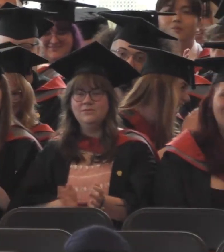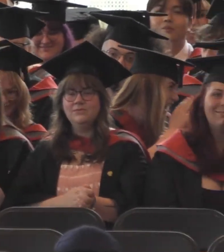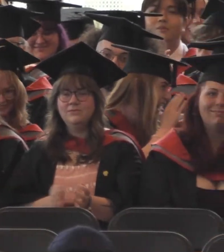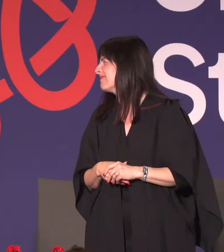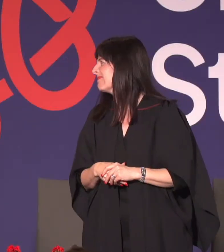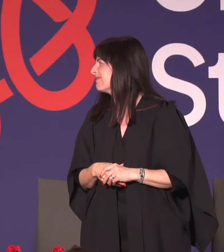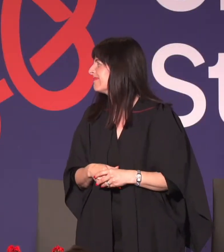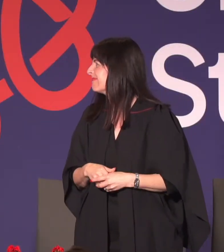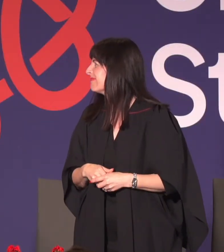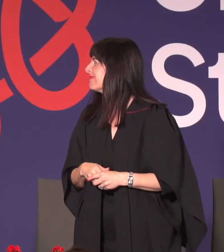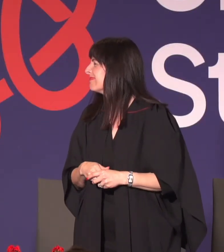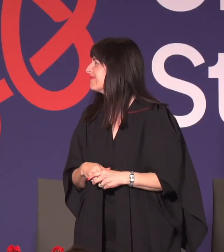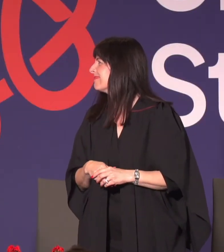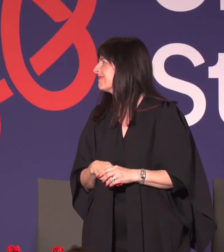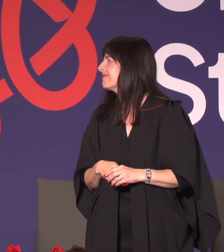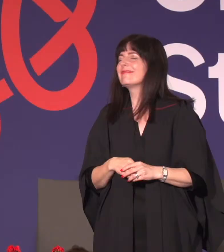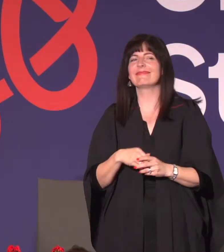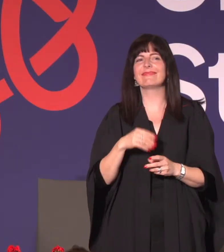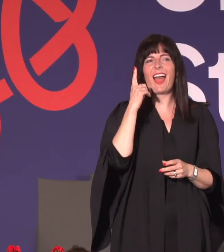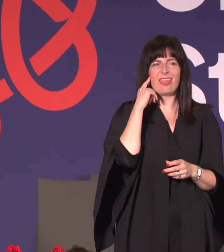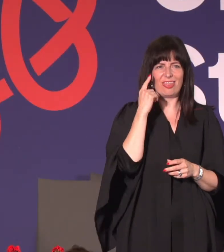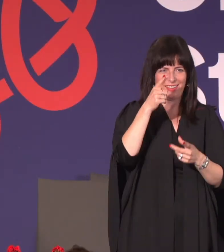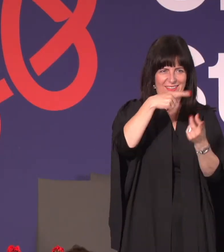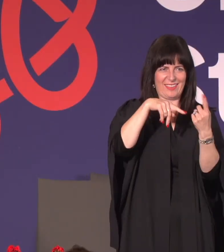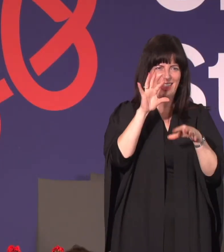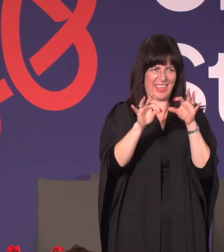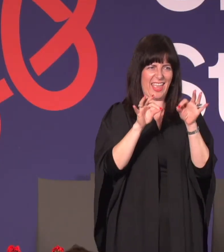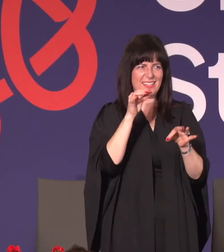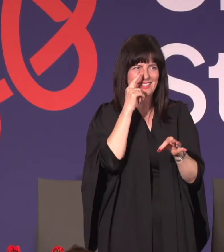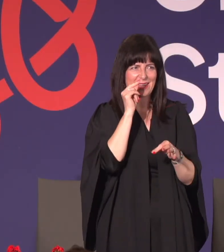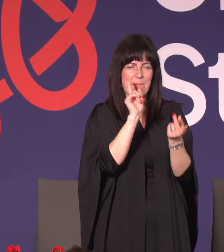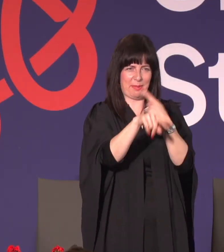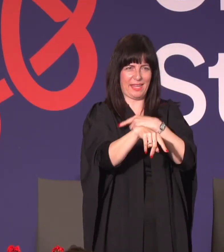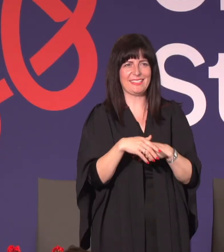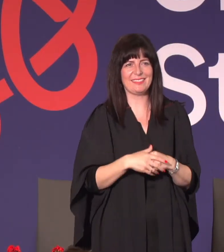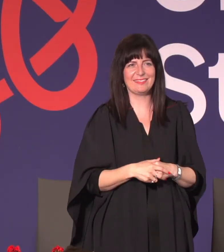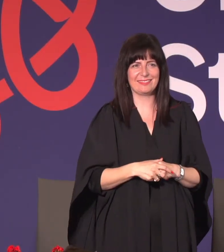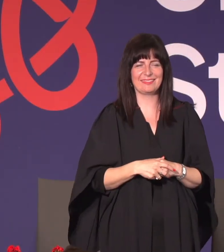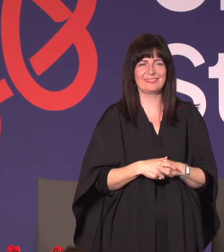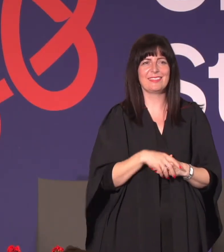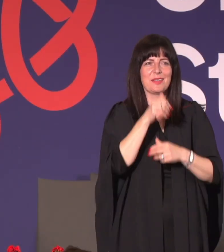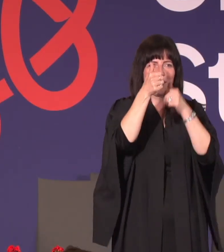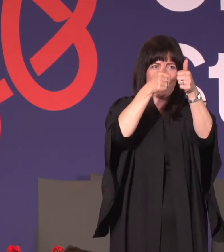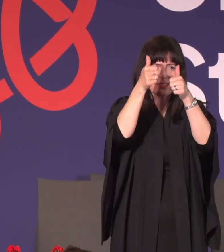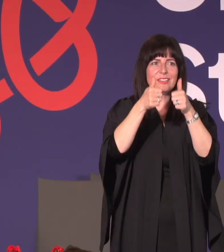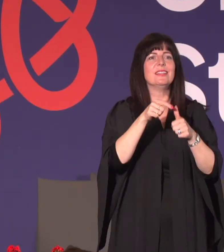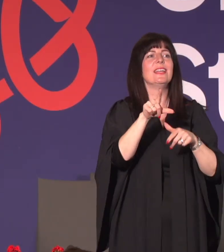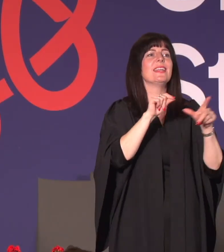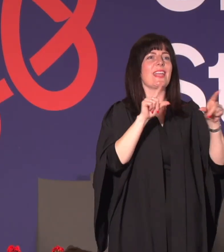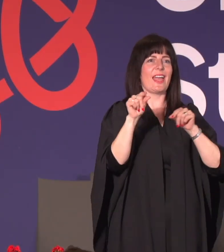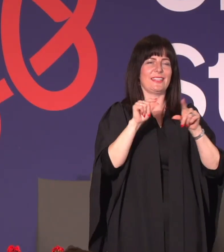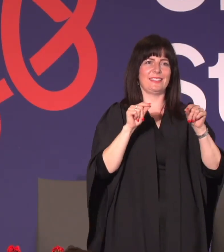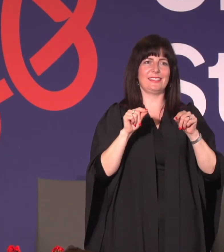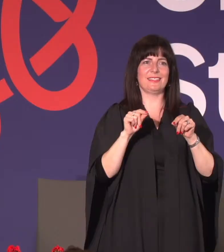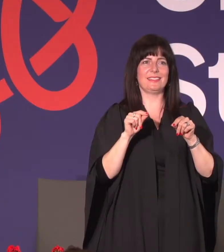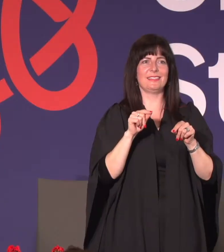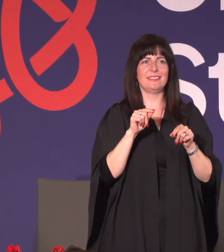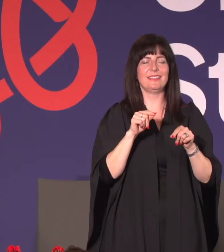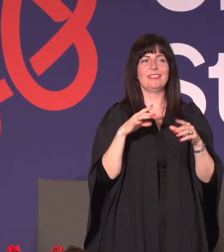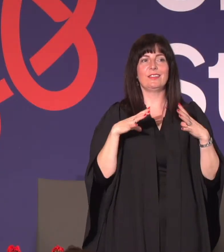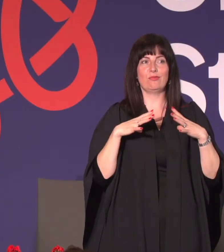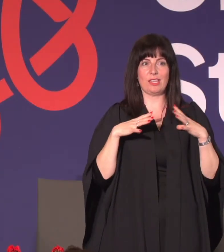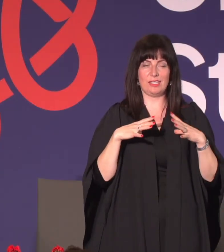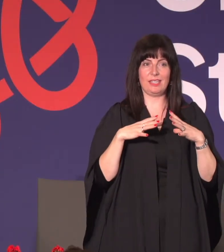Excellent. I think you can beat that. Well done, graduates. Guests, over to you. So they